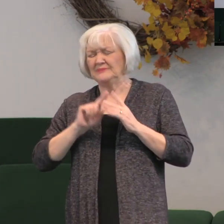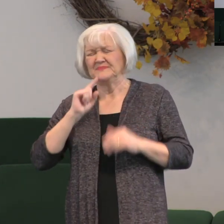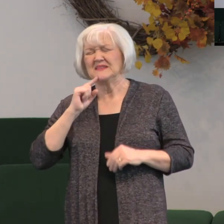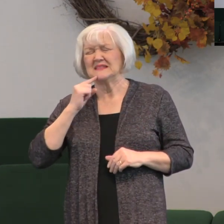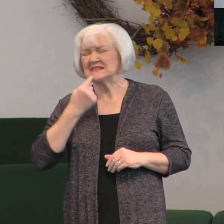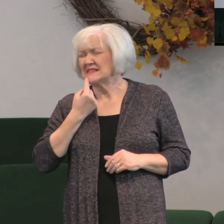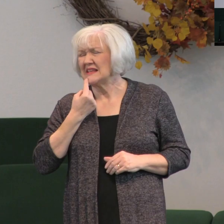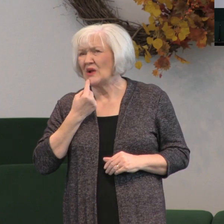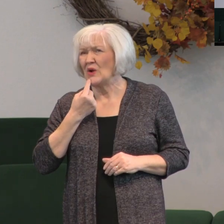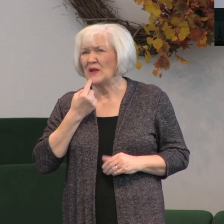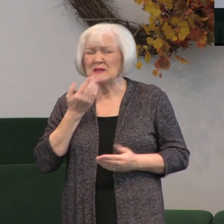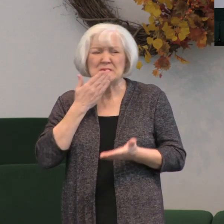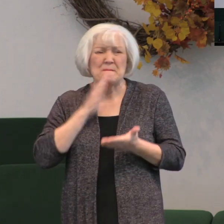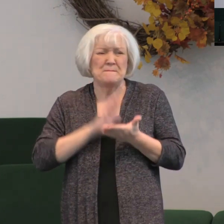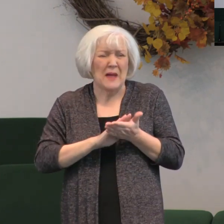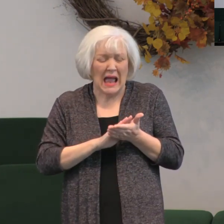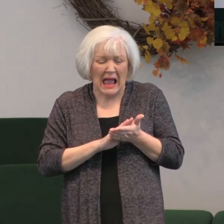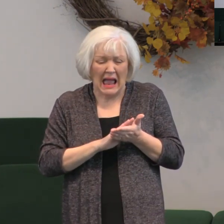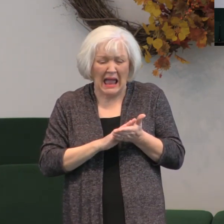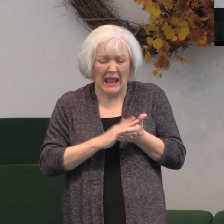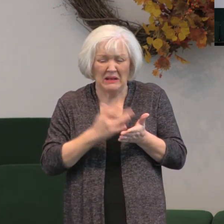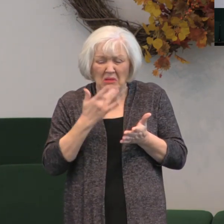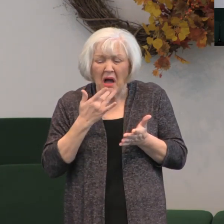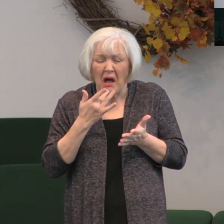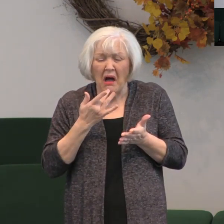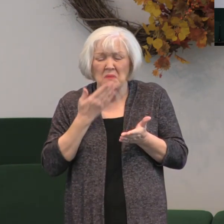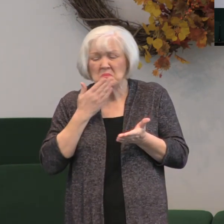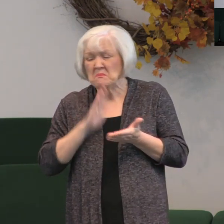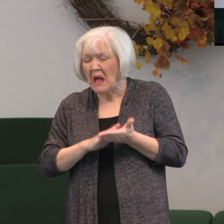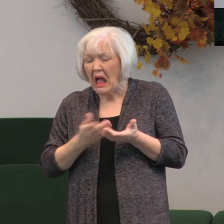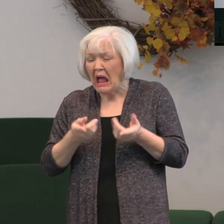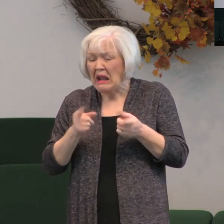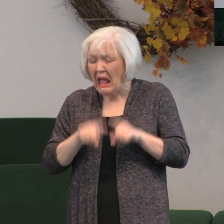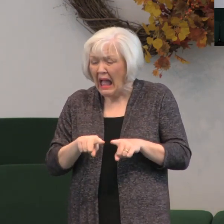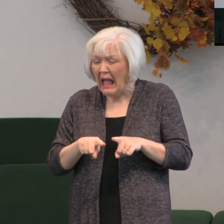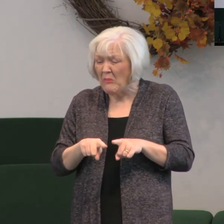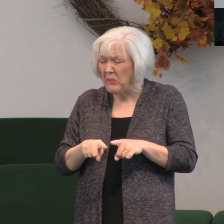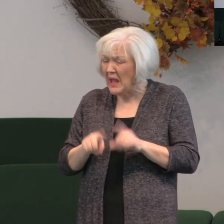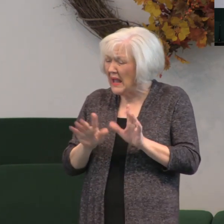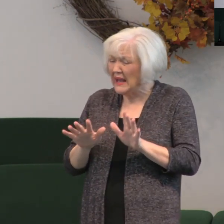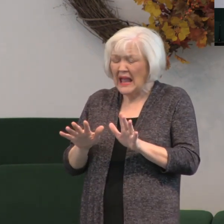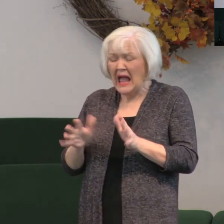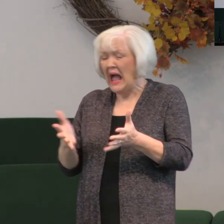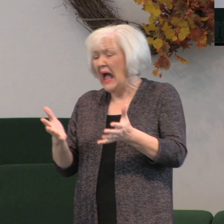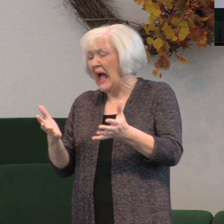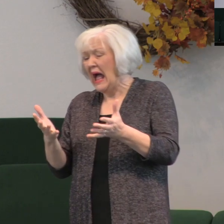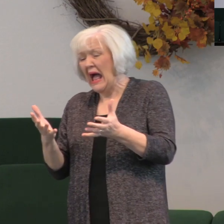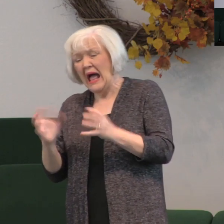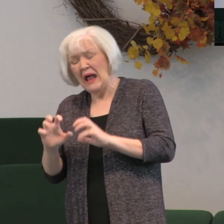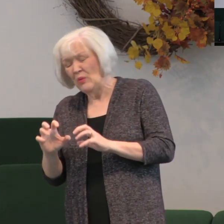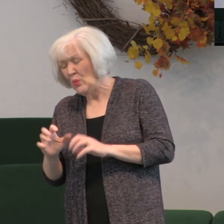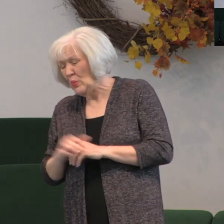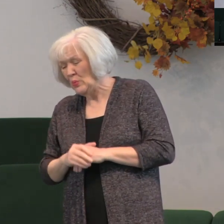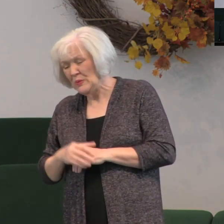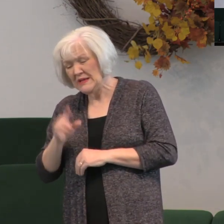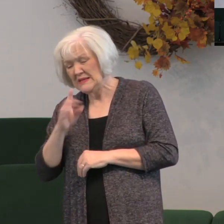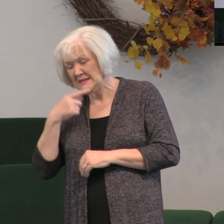bad luck and hard circumstances and there just don't seem to be words to say to comfort them.